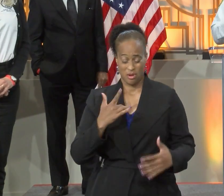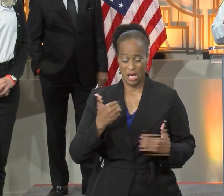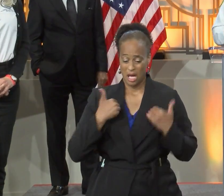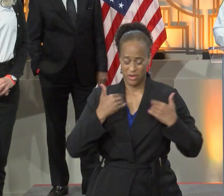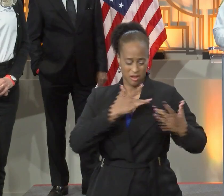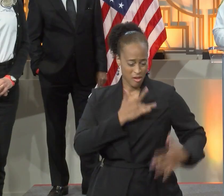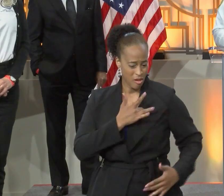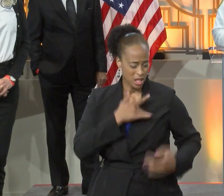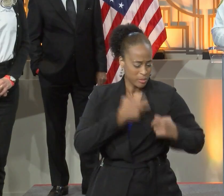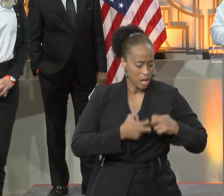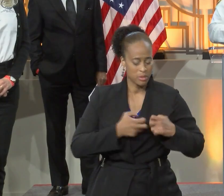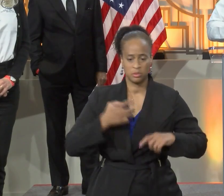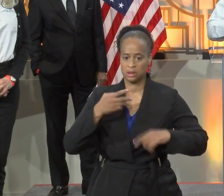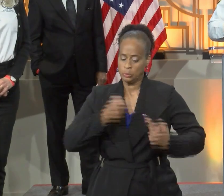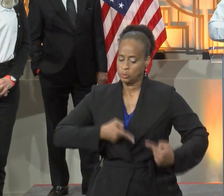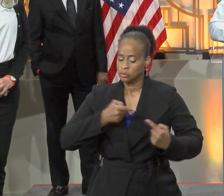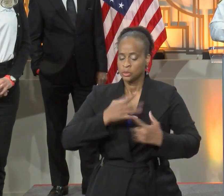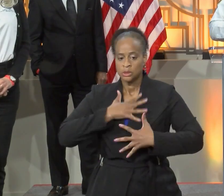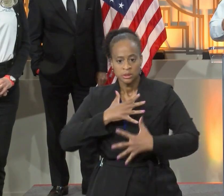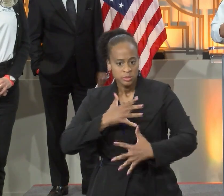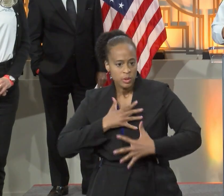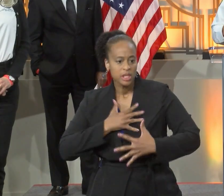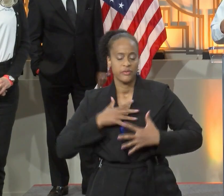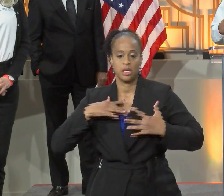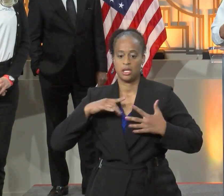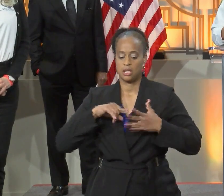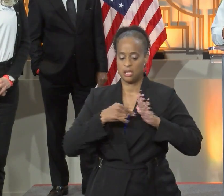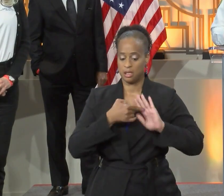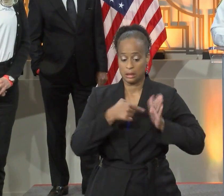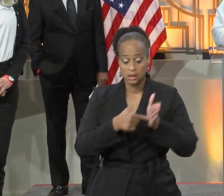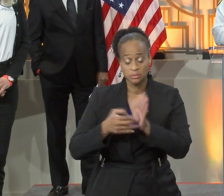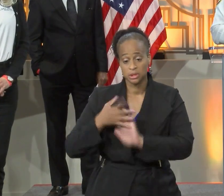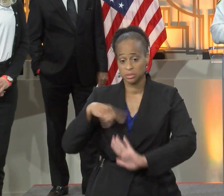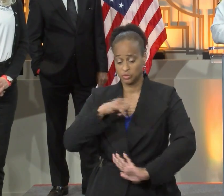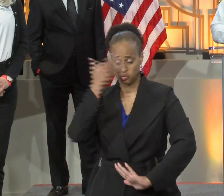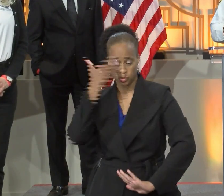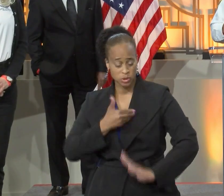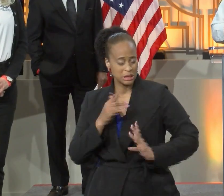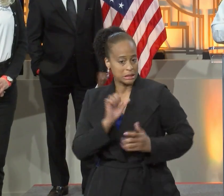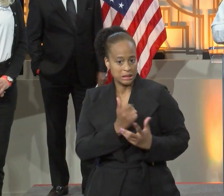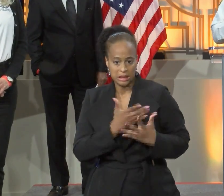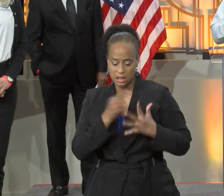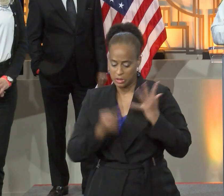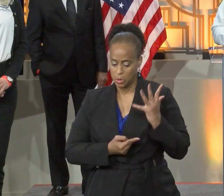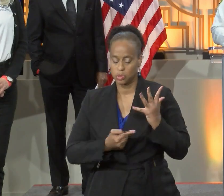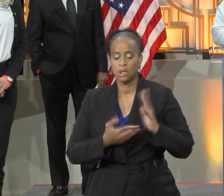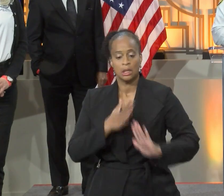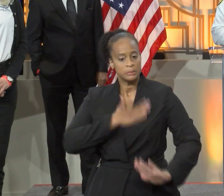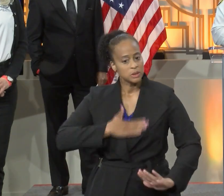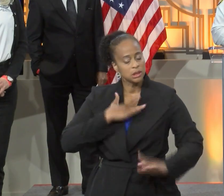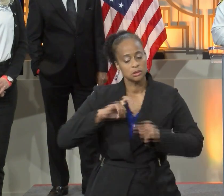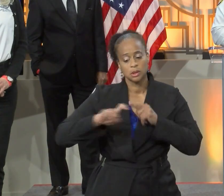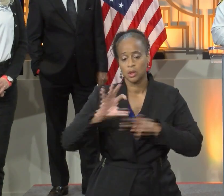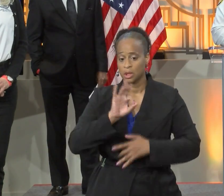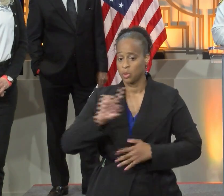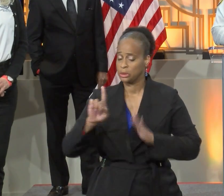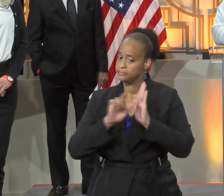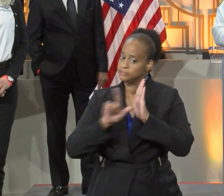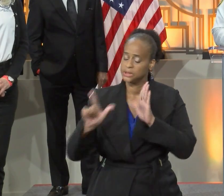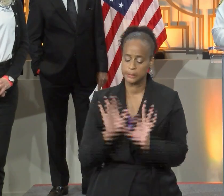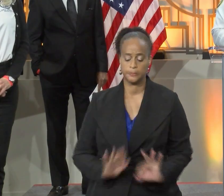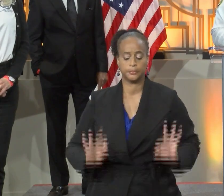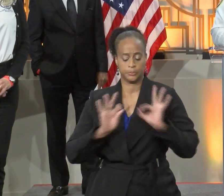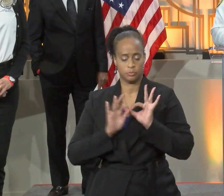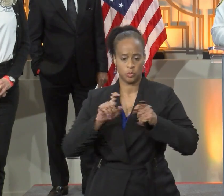issues, respiratory issues, signs and symptoms of a stroke, any of those, call 911.